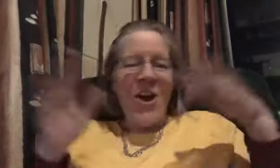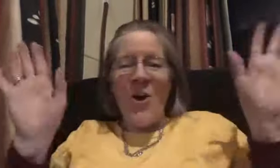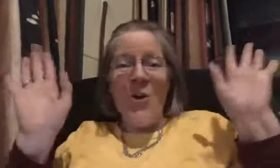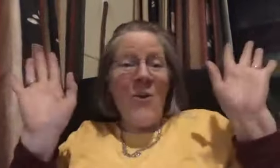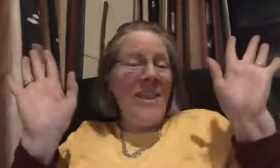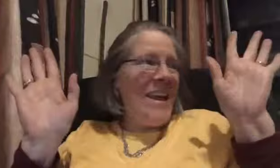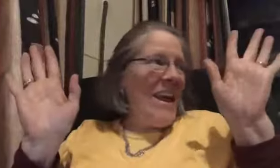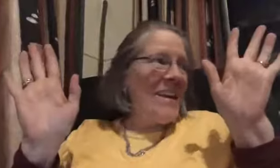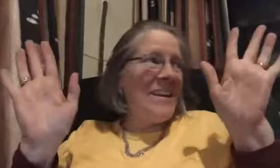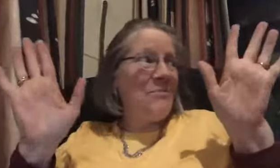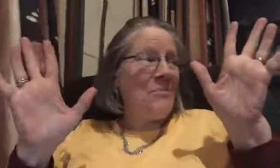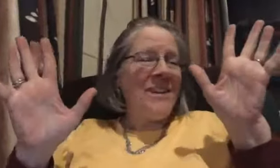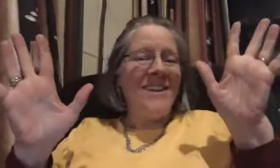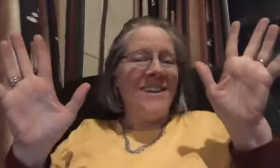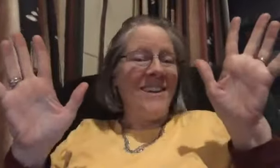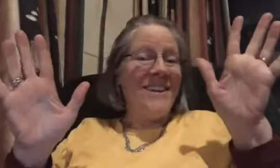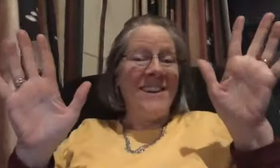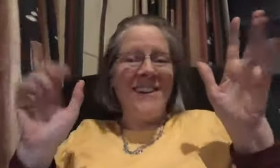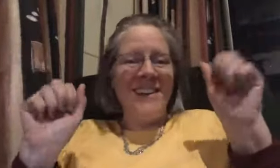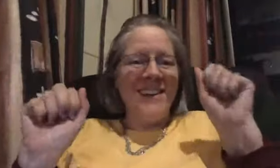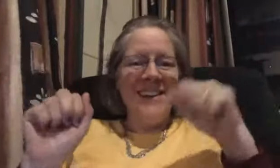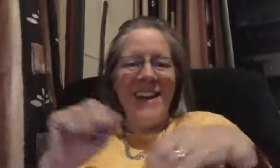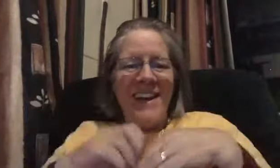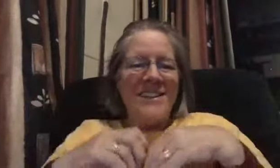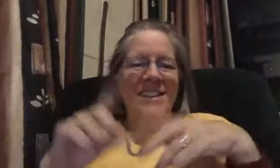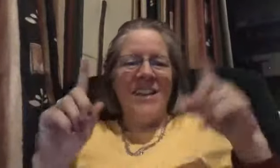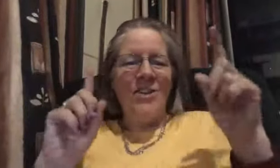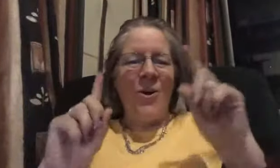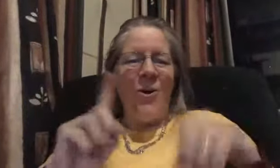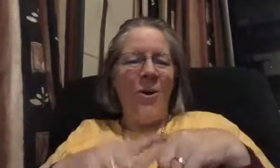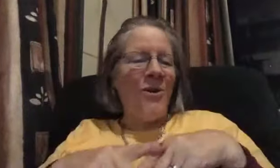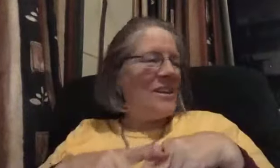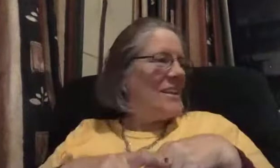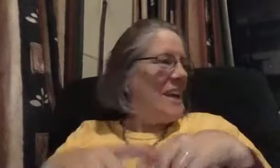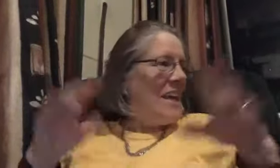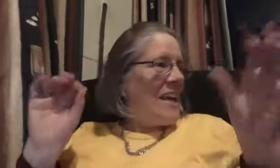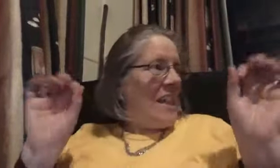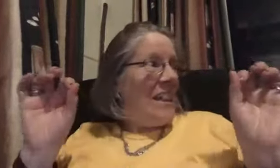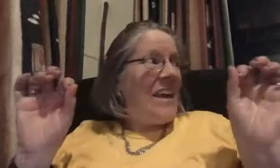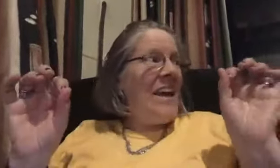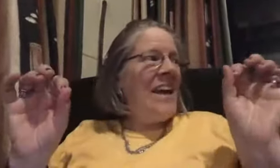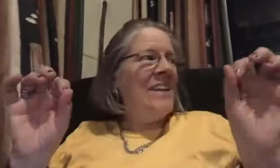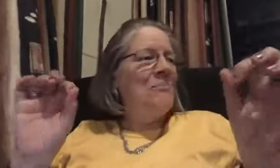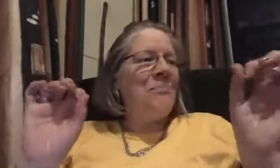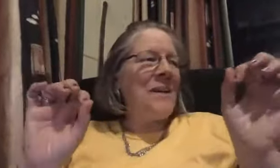Oh, let it be, dear Lord, let it be.